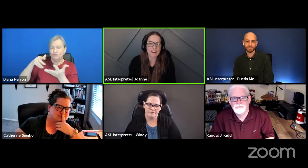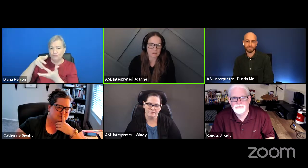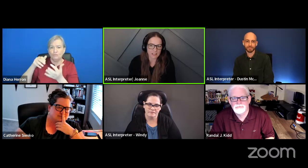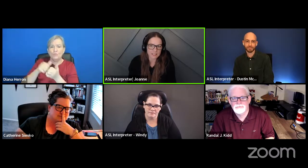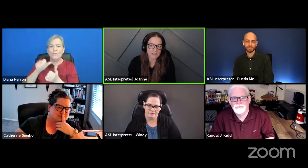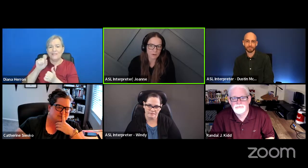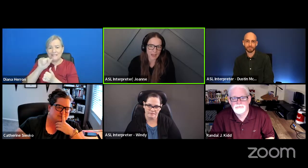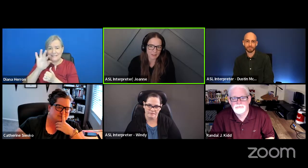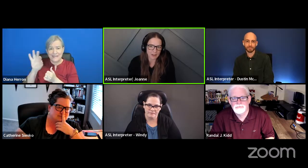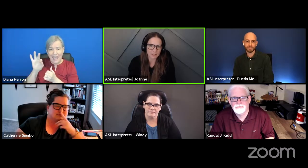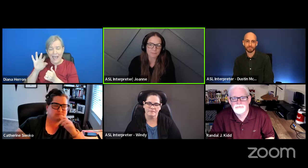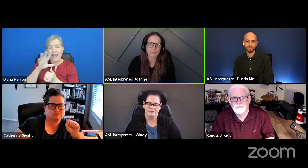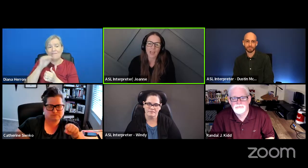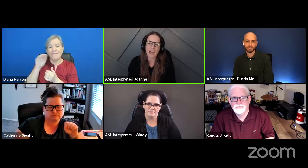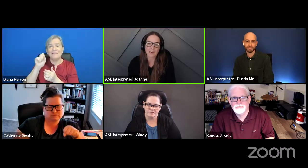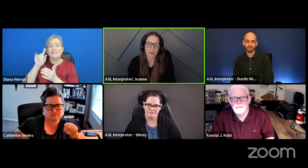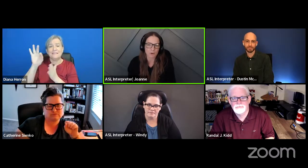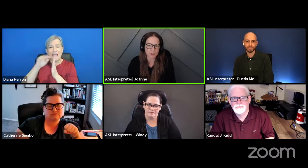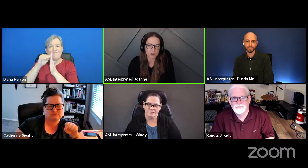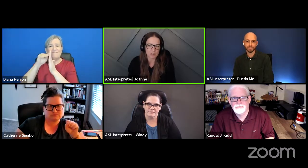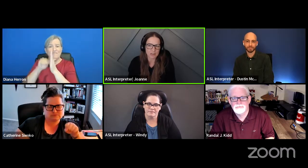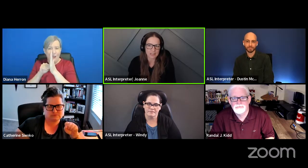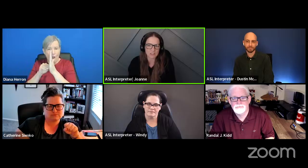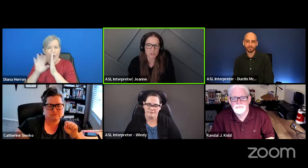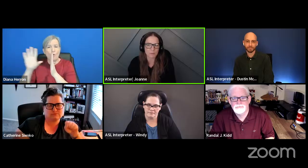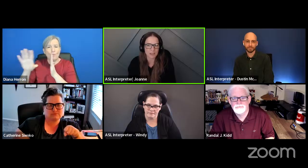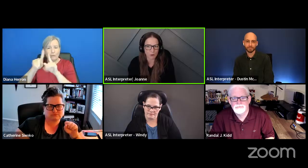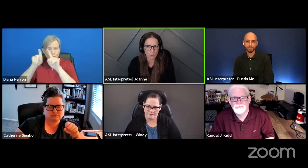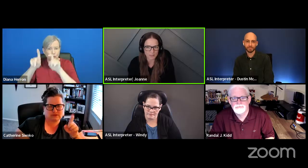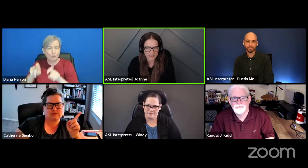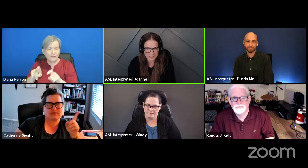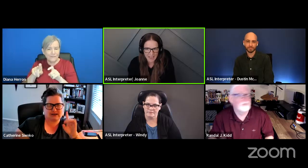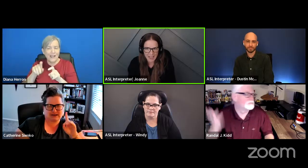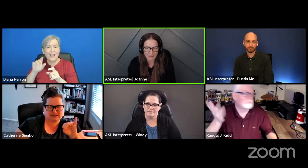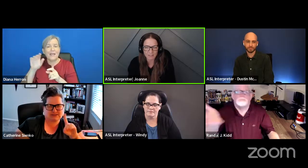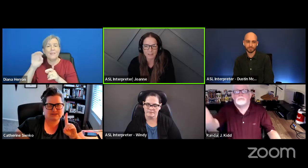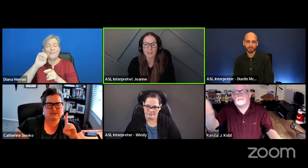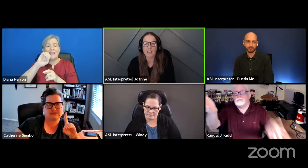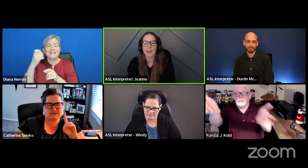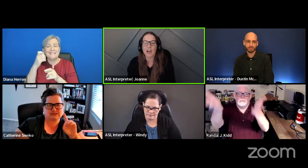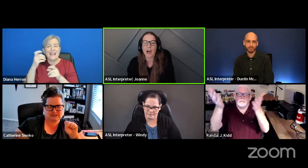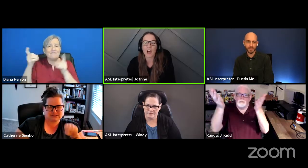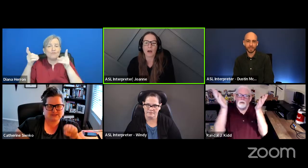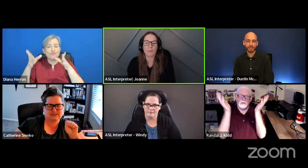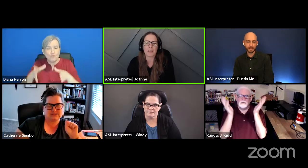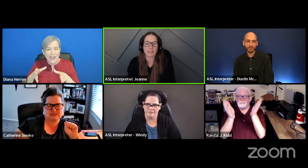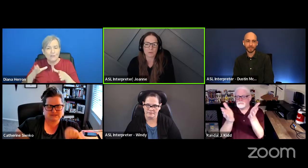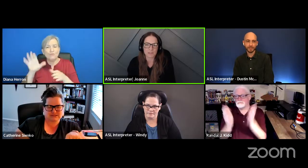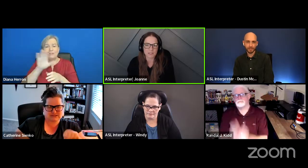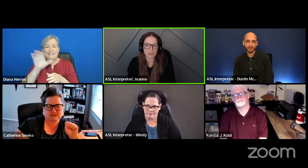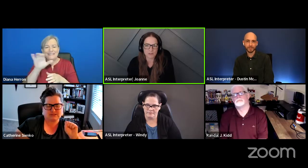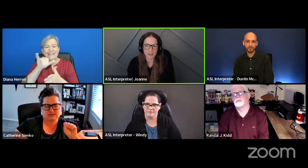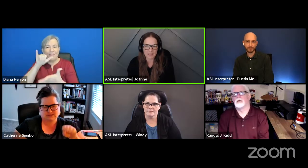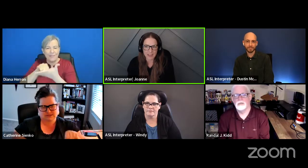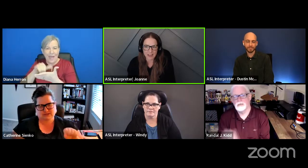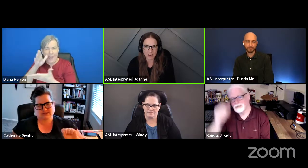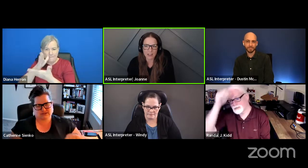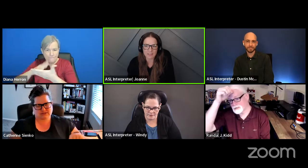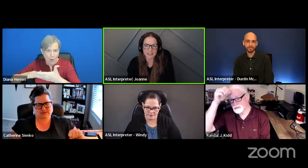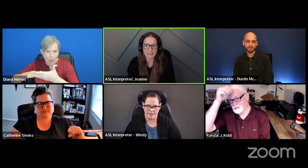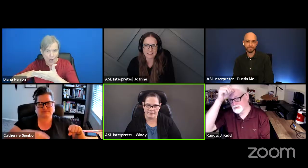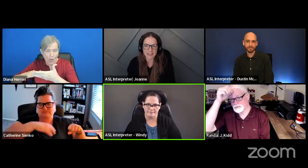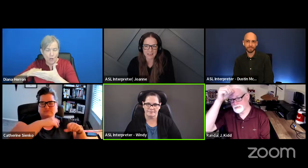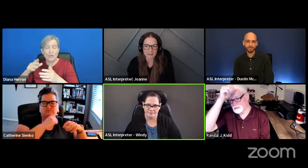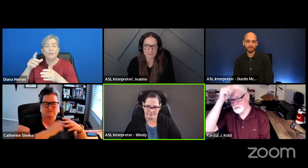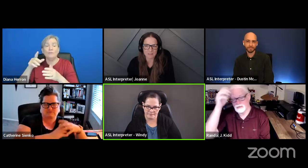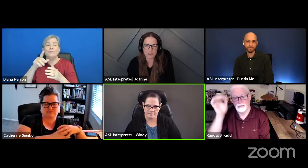or the finalists rather had an opportunity to mingle with the staff. And there was a survey there,